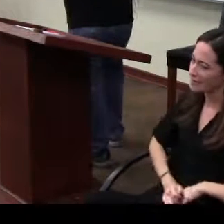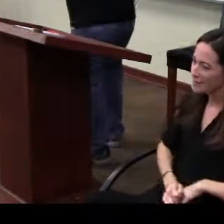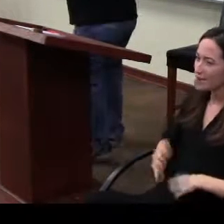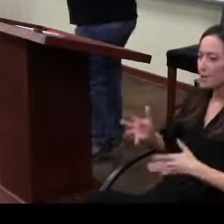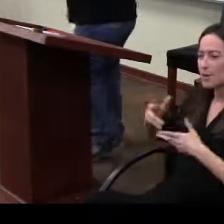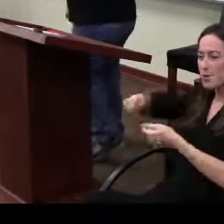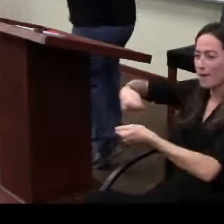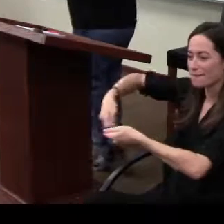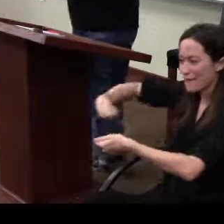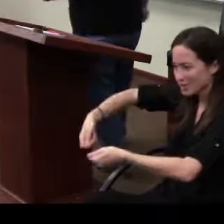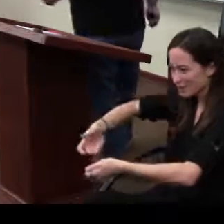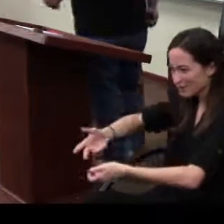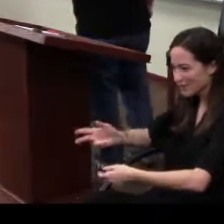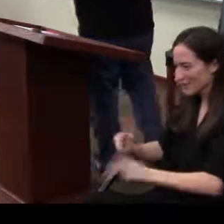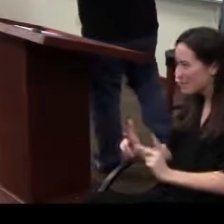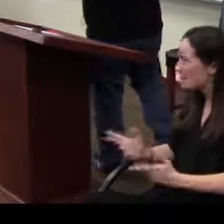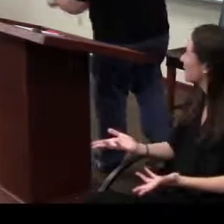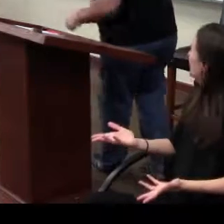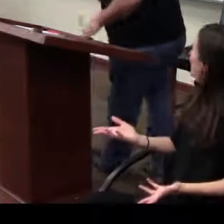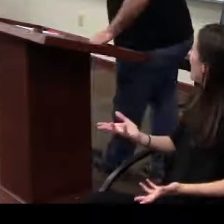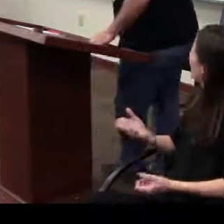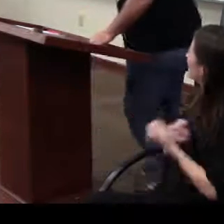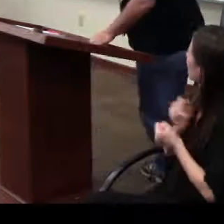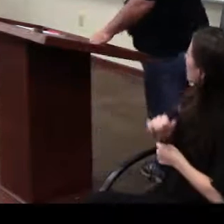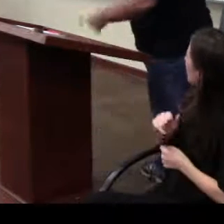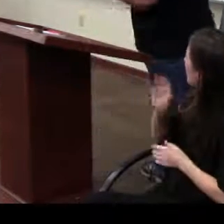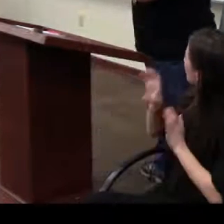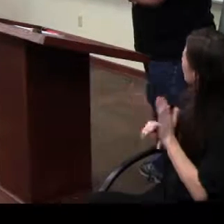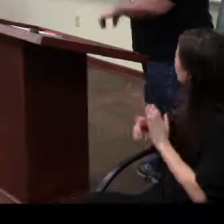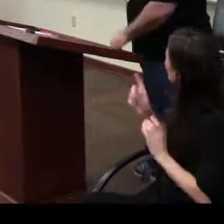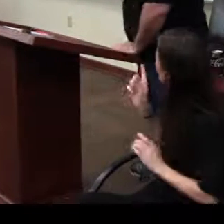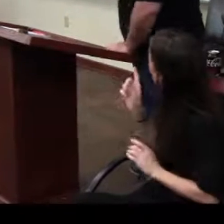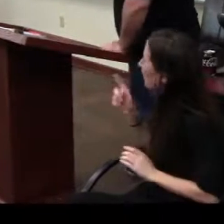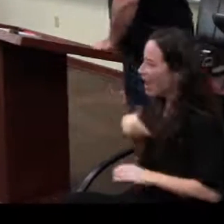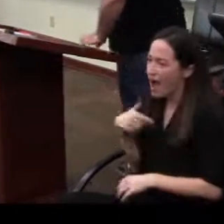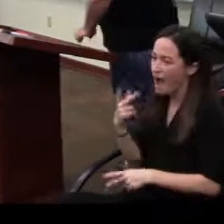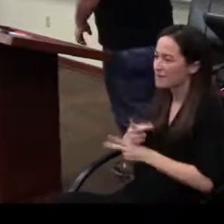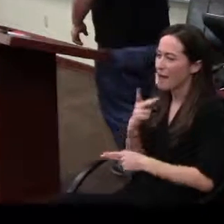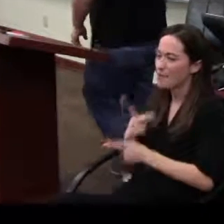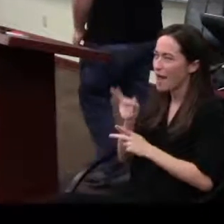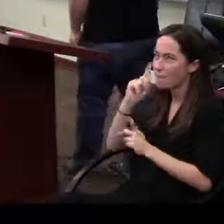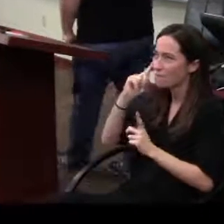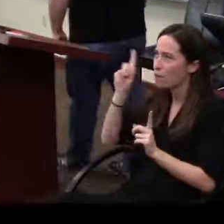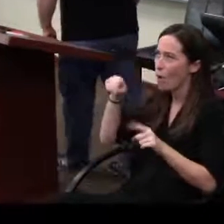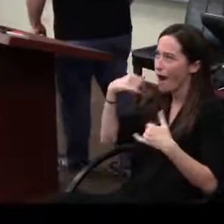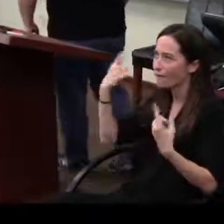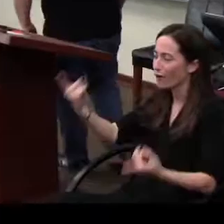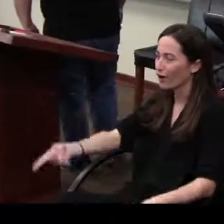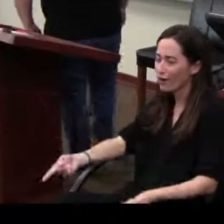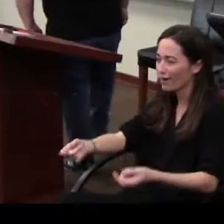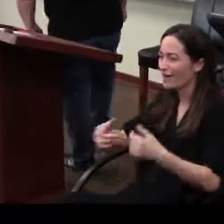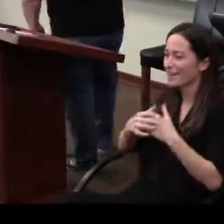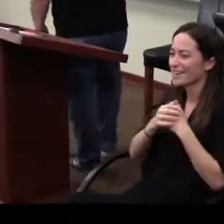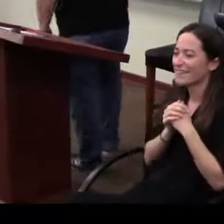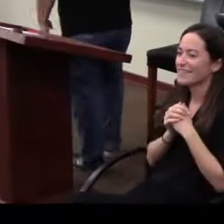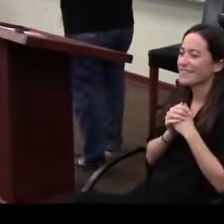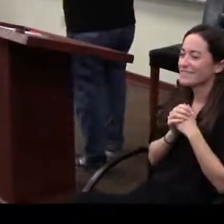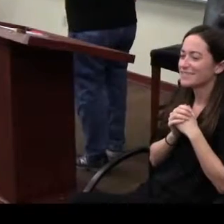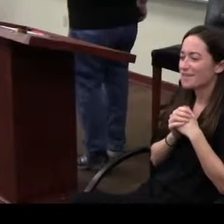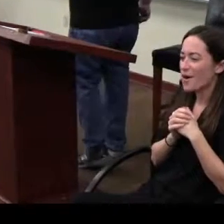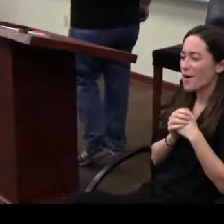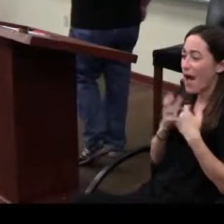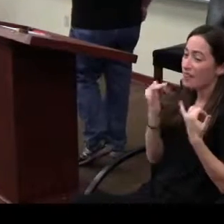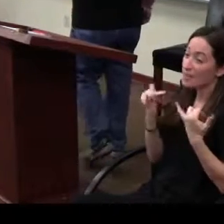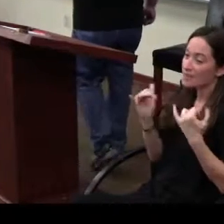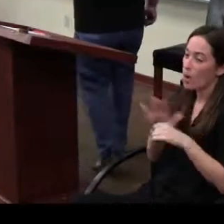efficient people, though, right? Yeah. Love that picture. Yeah, I'm keeping that picture forever just because of that. And, you know,